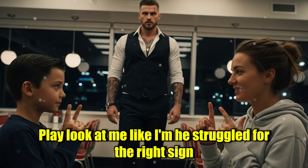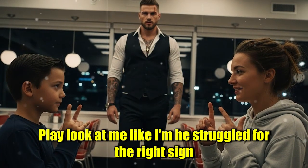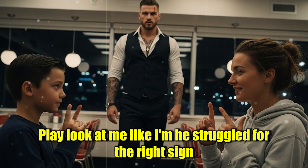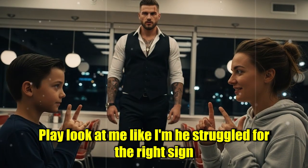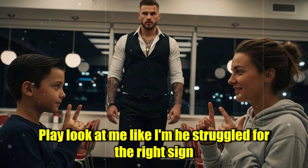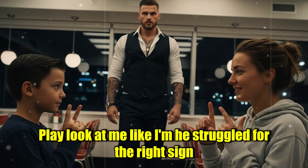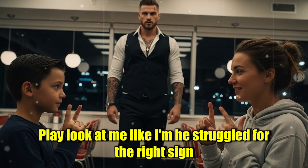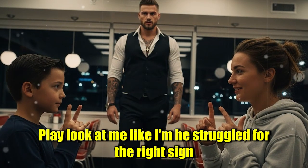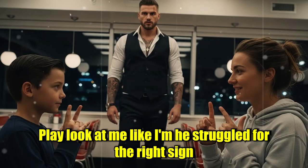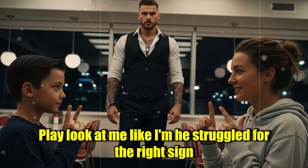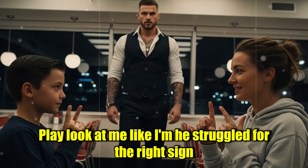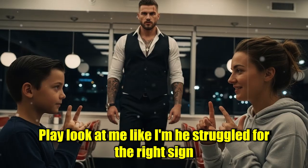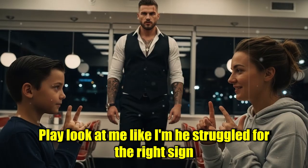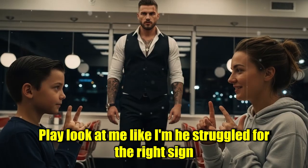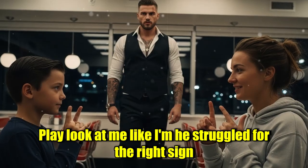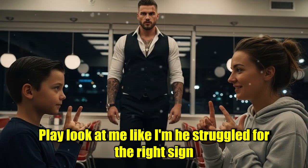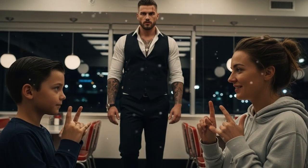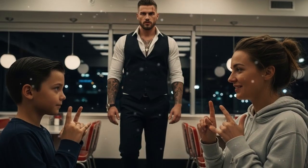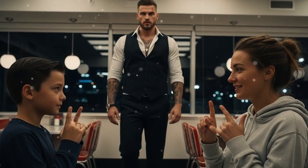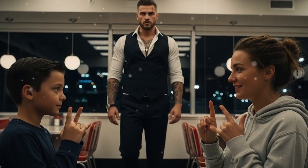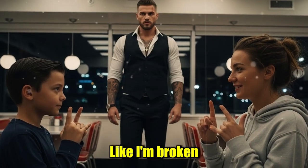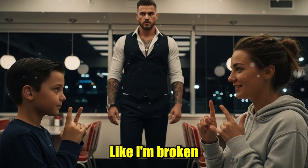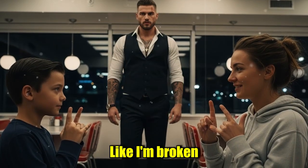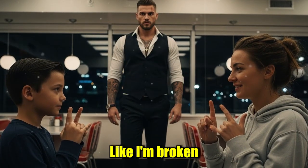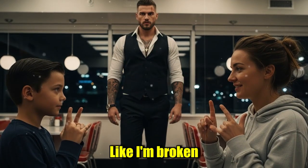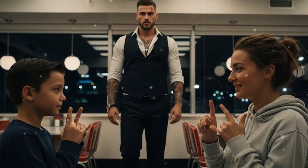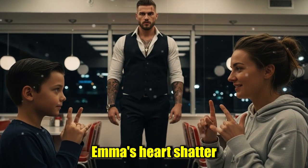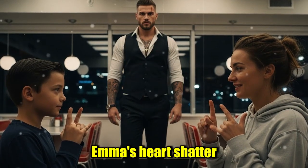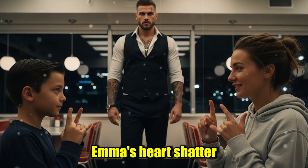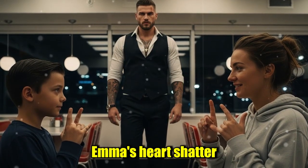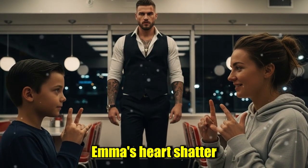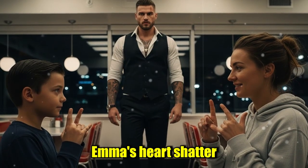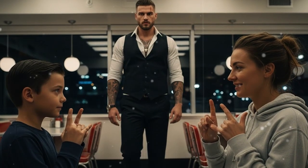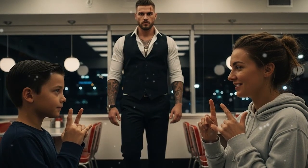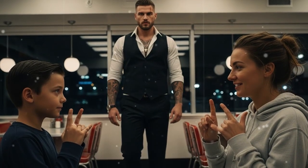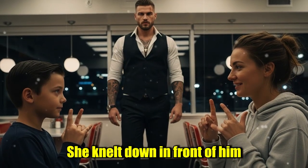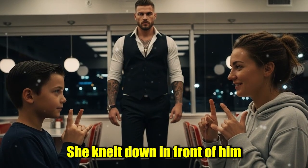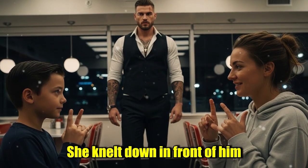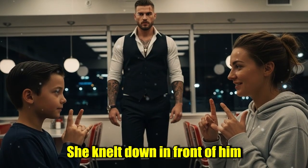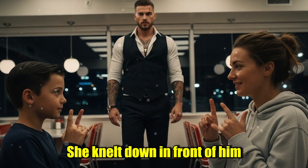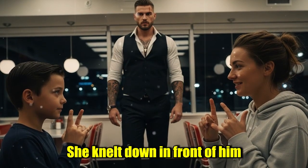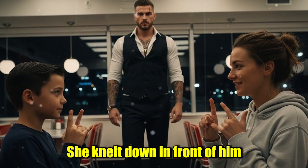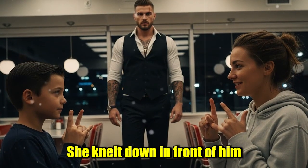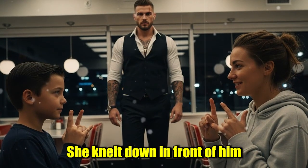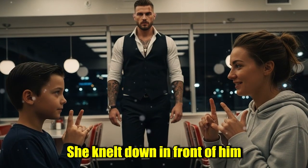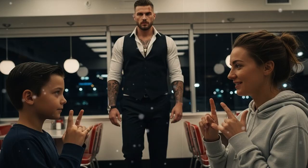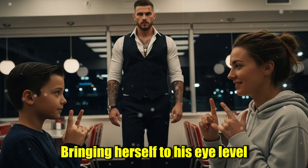look at me like he struggled for the right signs. Like I'm broken. Emma's heart shattered. She knelt down in front of him,